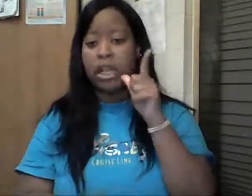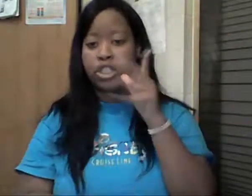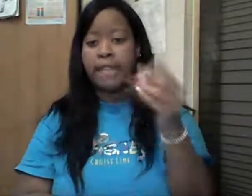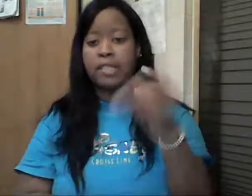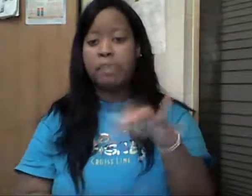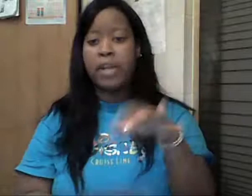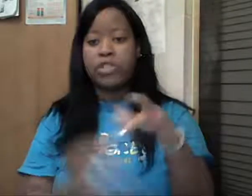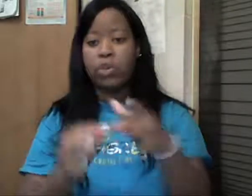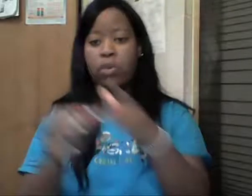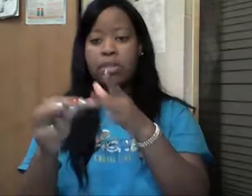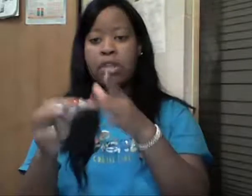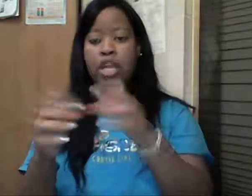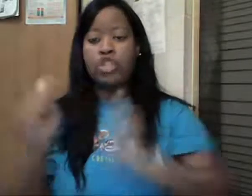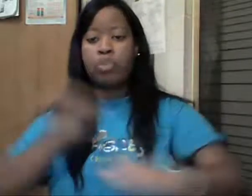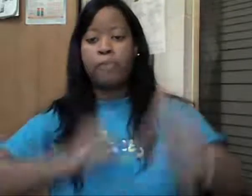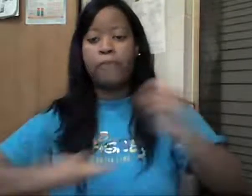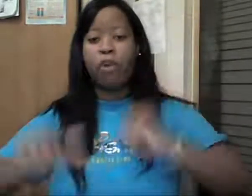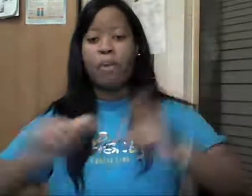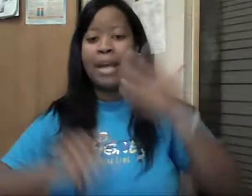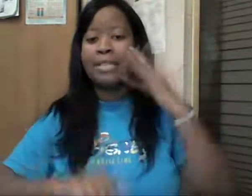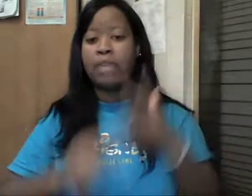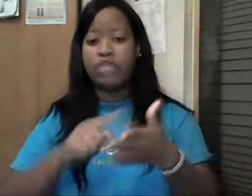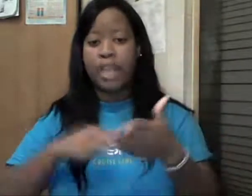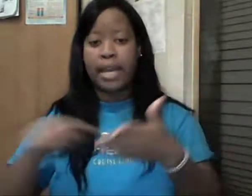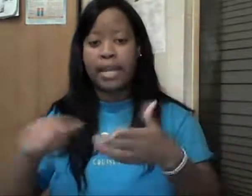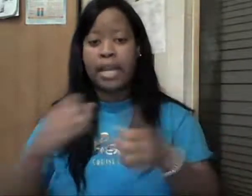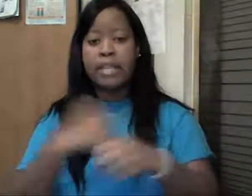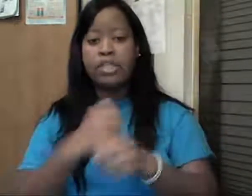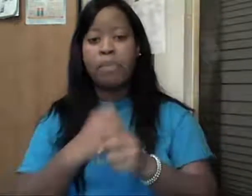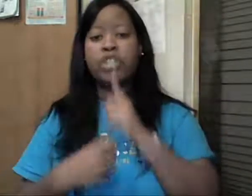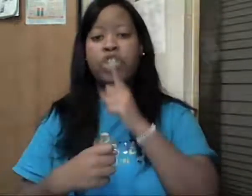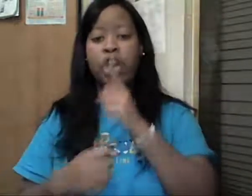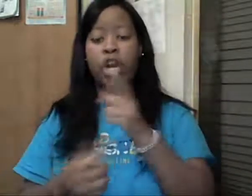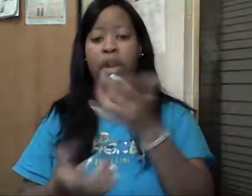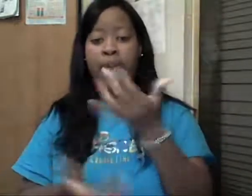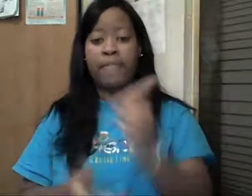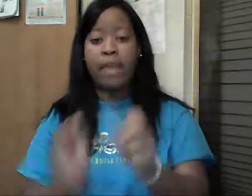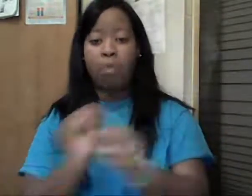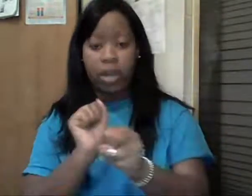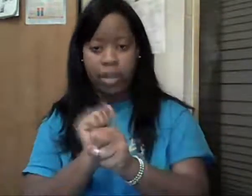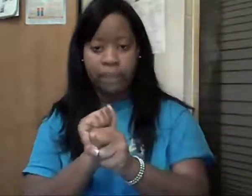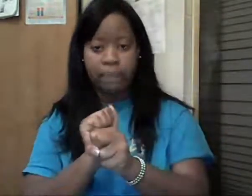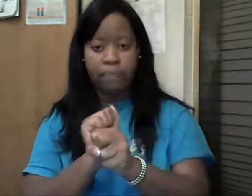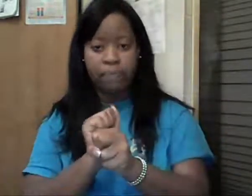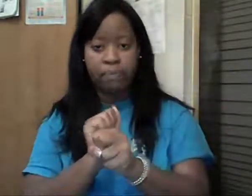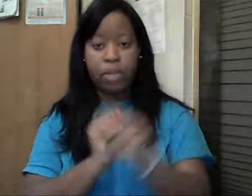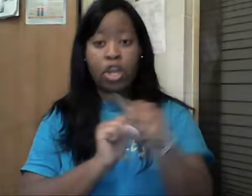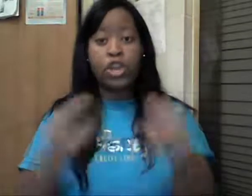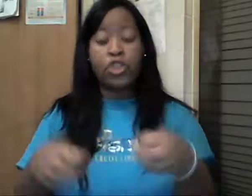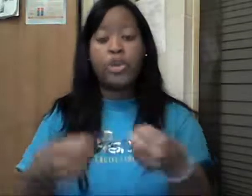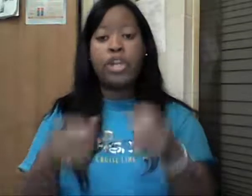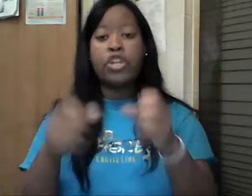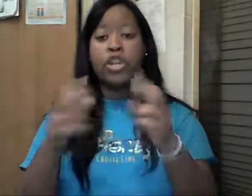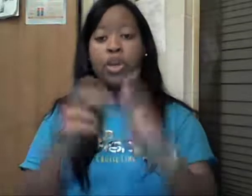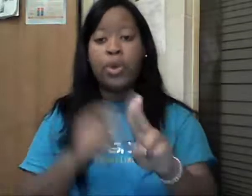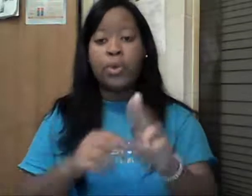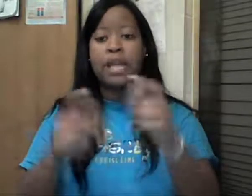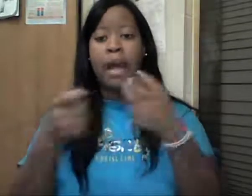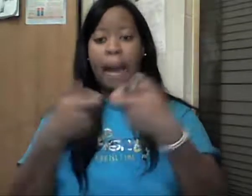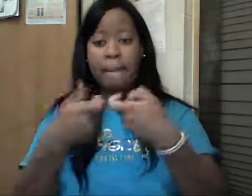lunch and specials to perform a sound check to make sure they work. You can use a